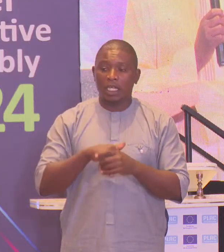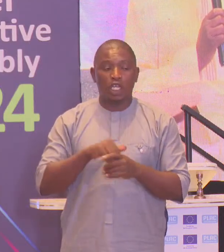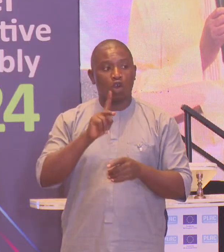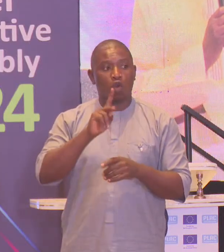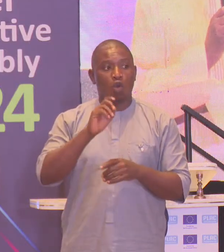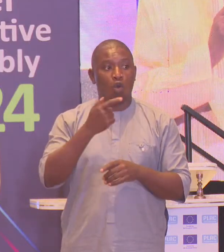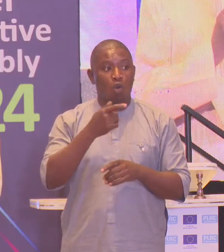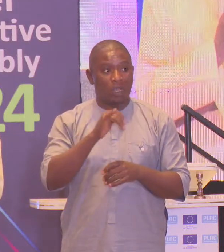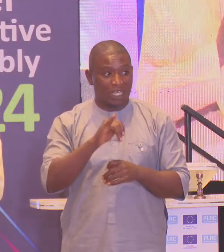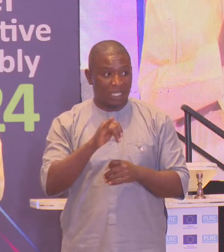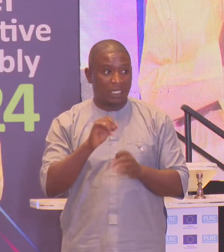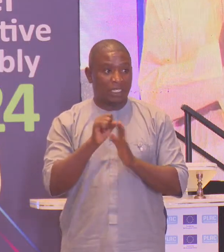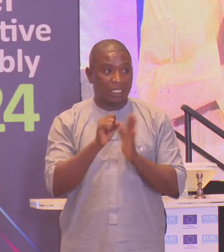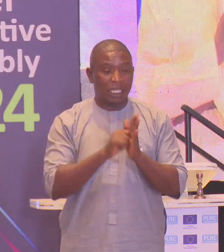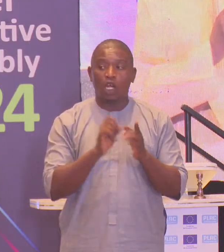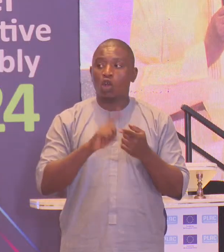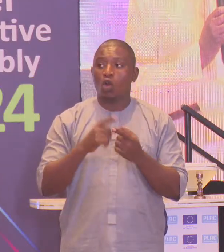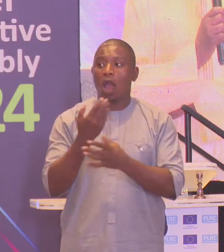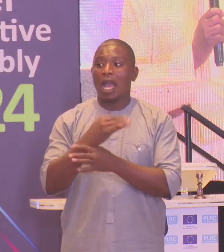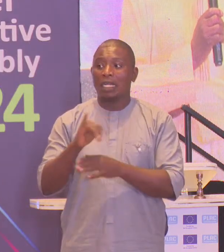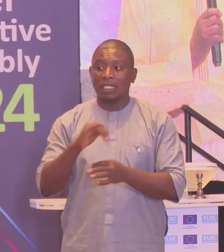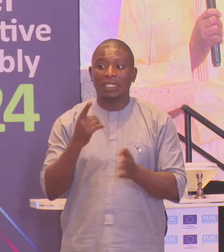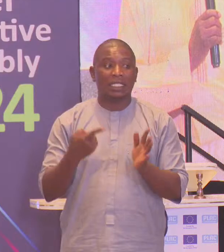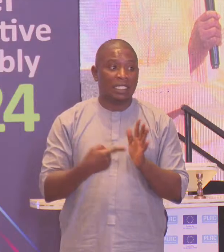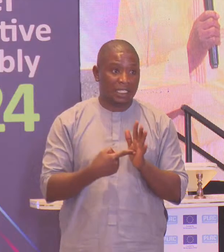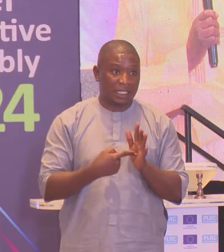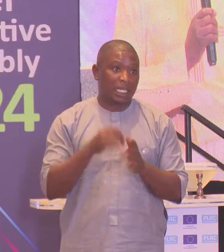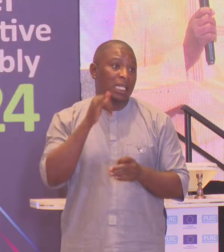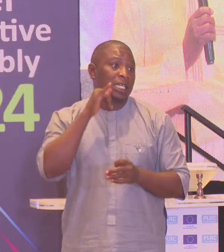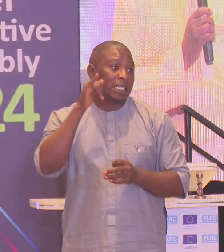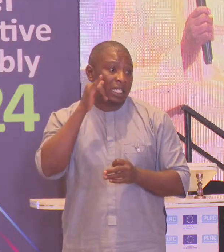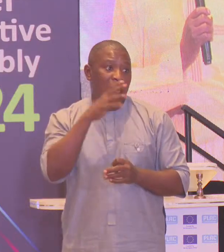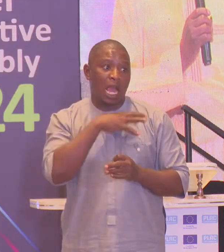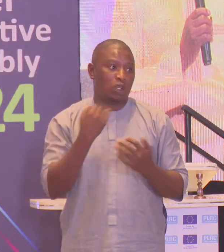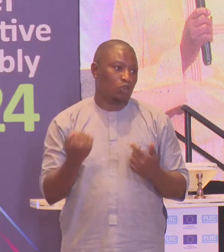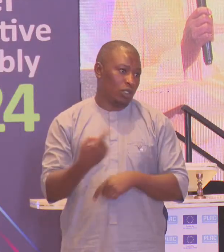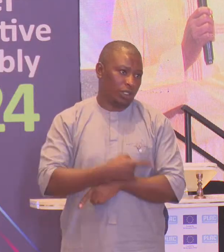State, to handle this yesterday and today.